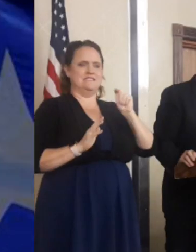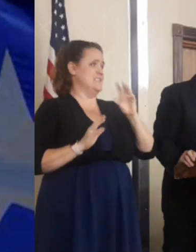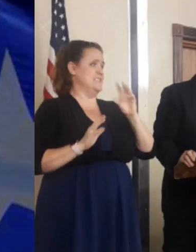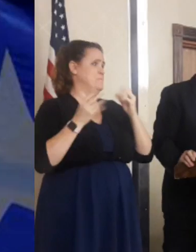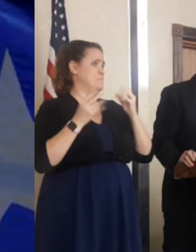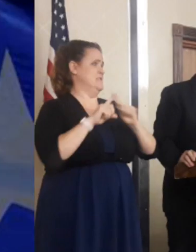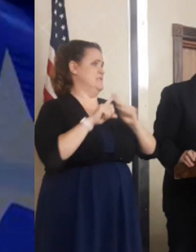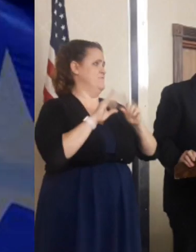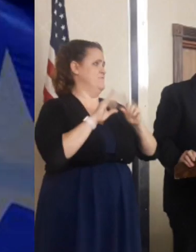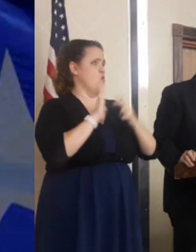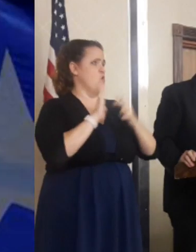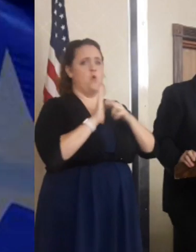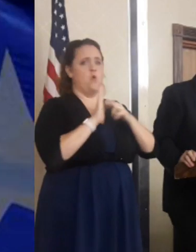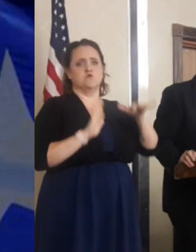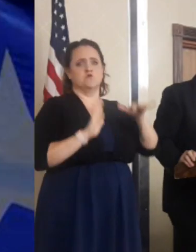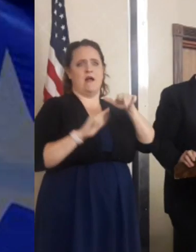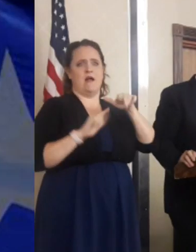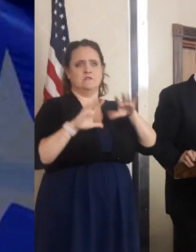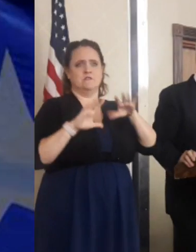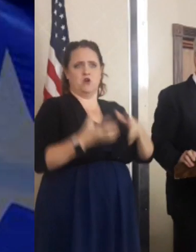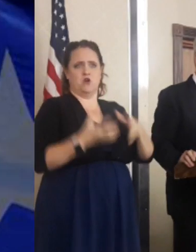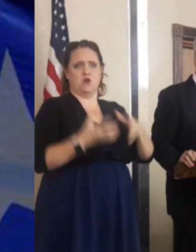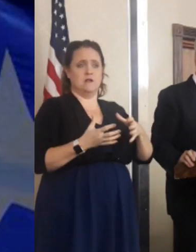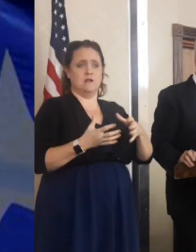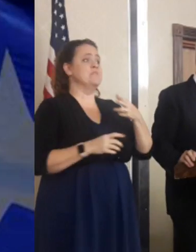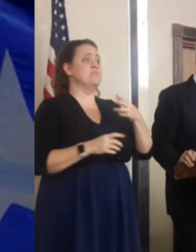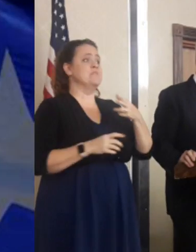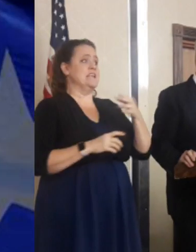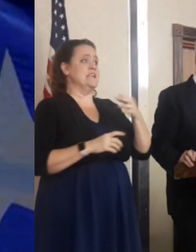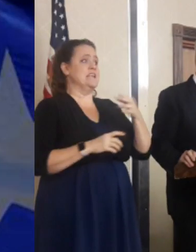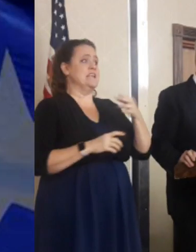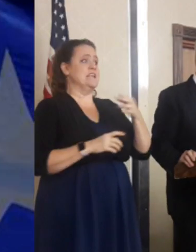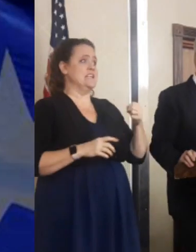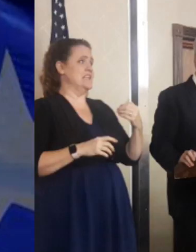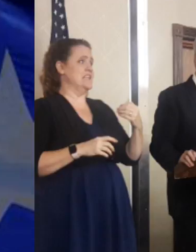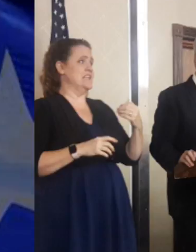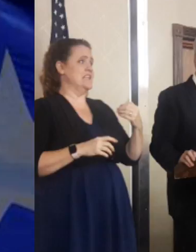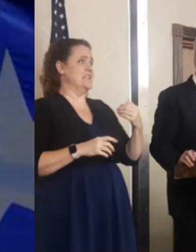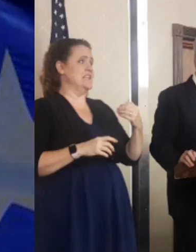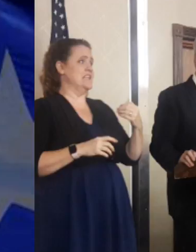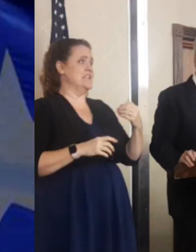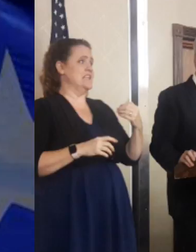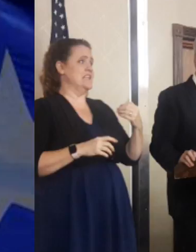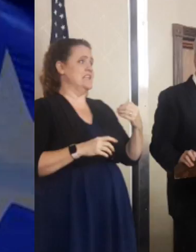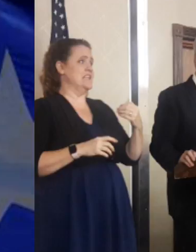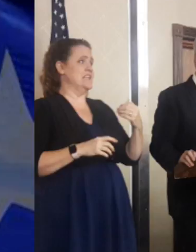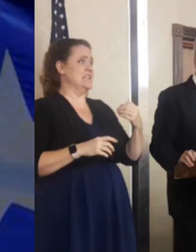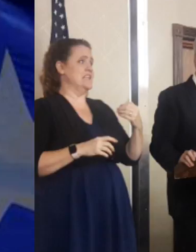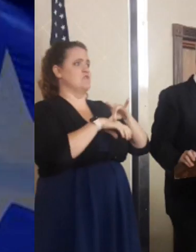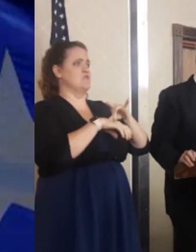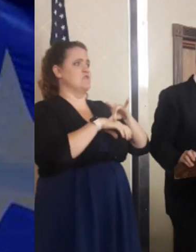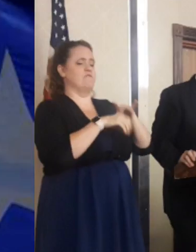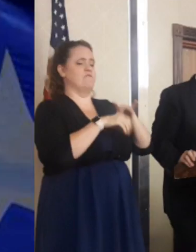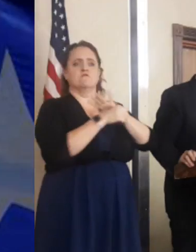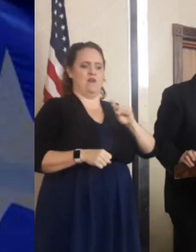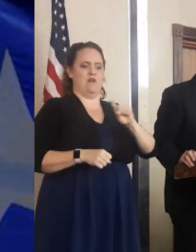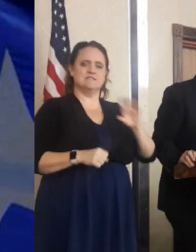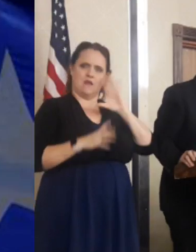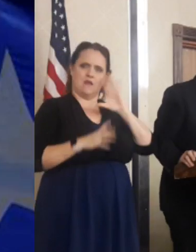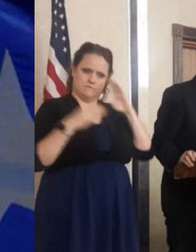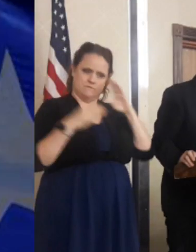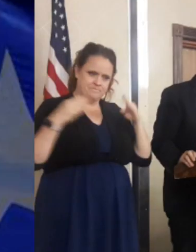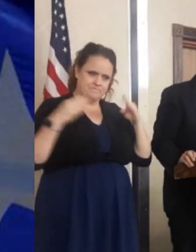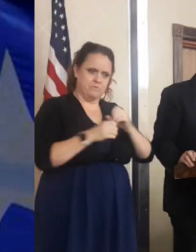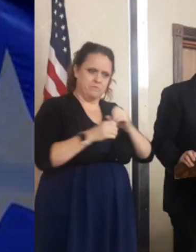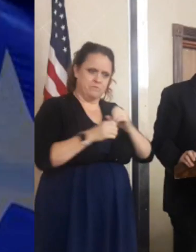and around the party. He adds to our geographic coverage in South Texas and will focus his efforts to ensure we have a rapid